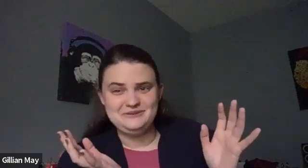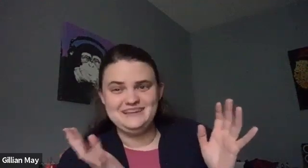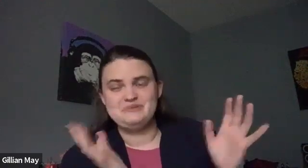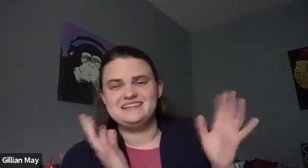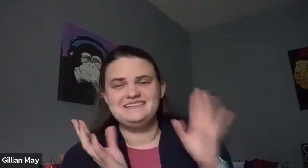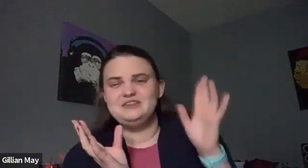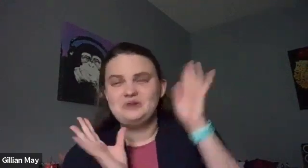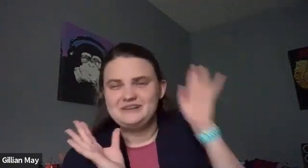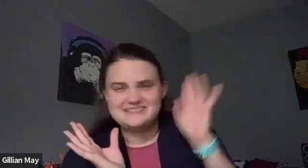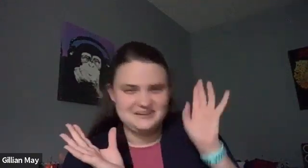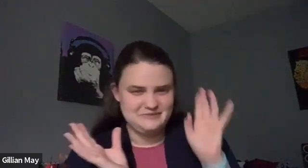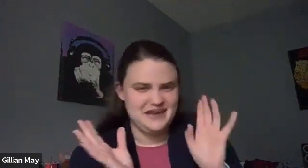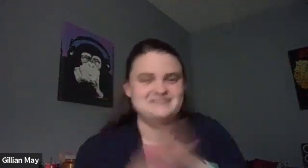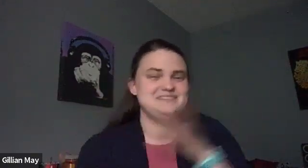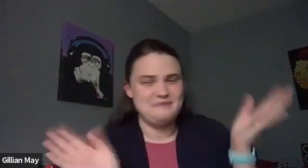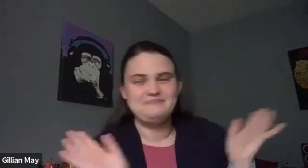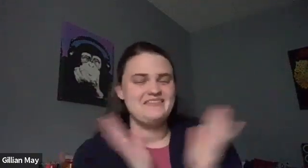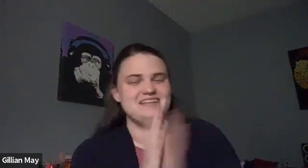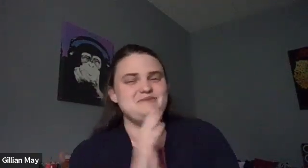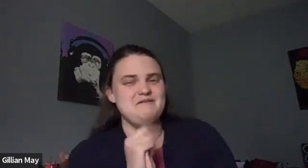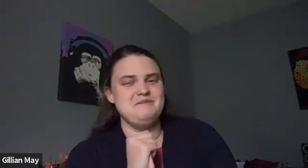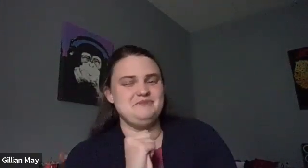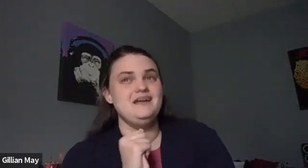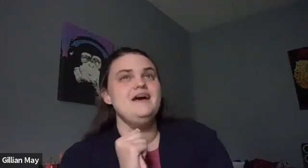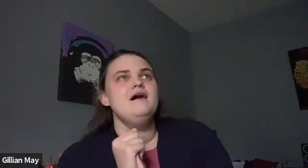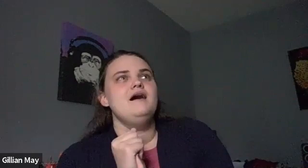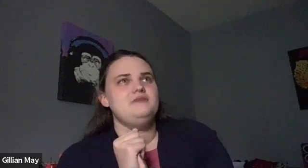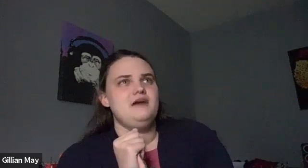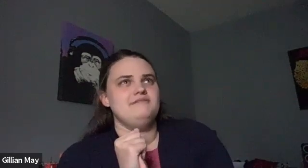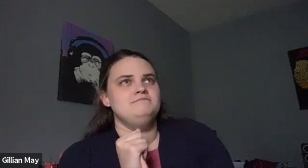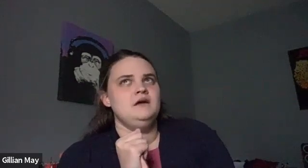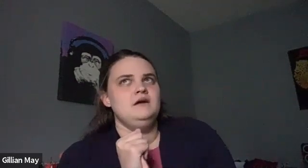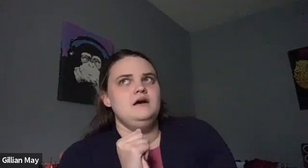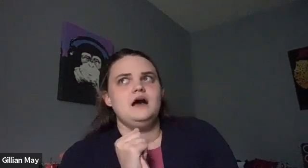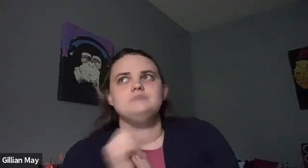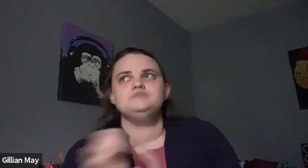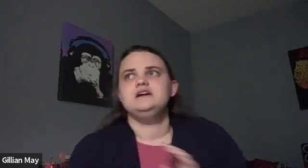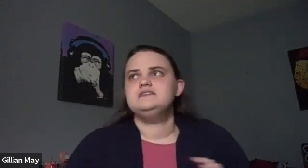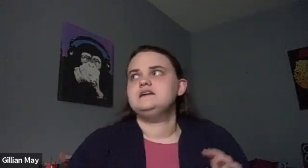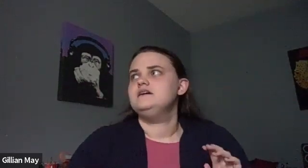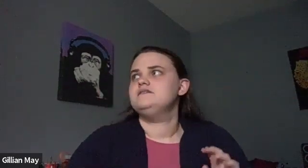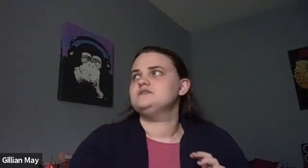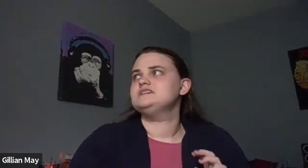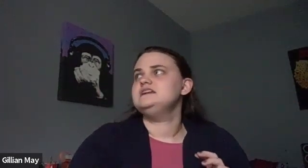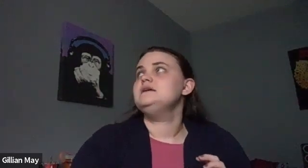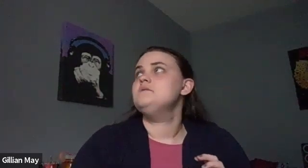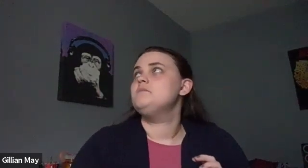It brings like a little nerdy side of me out. So that's why I remembered. Okay. I'm trying to think if there's any